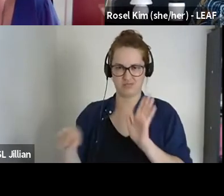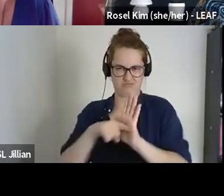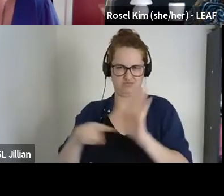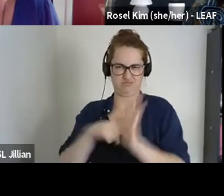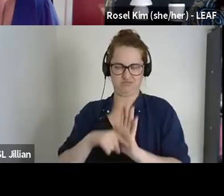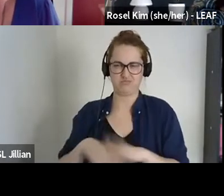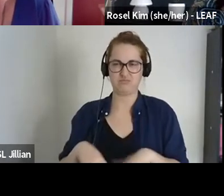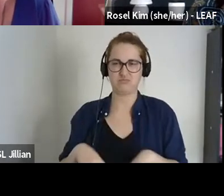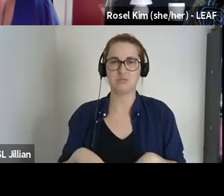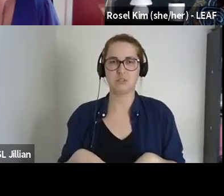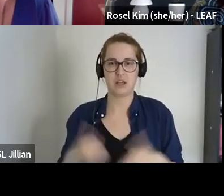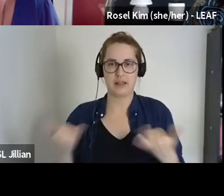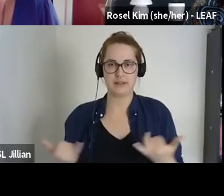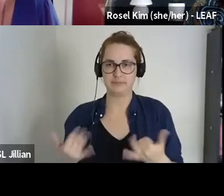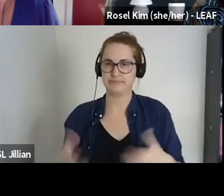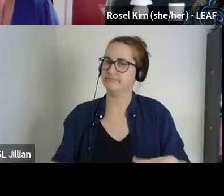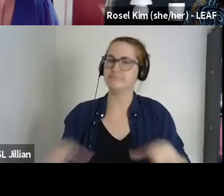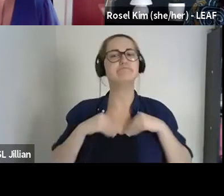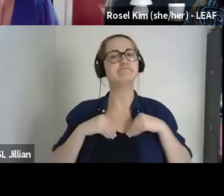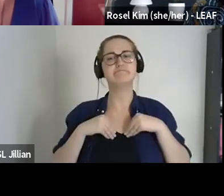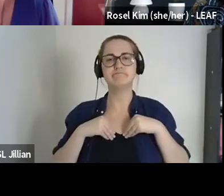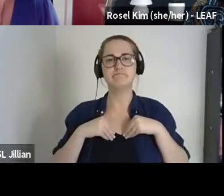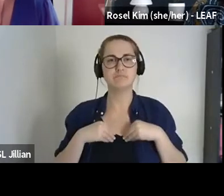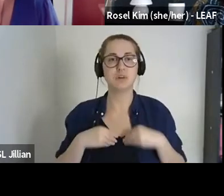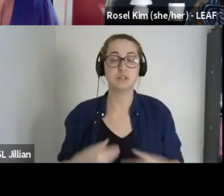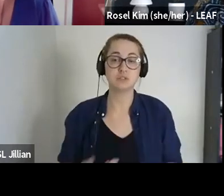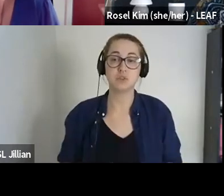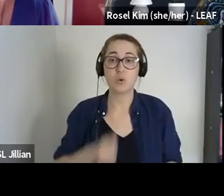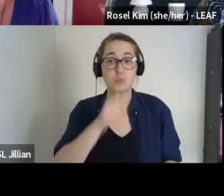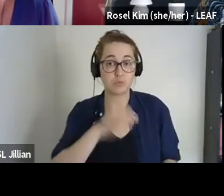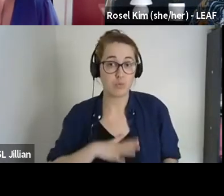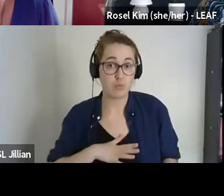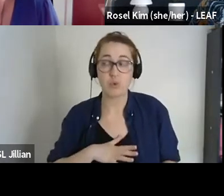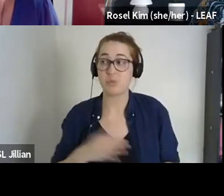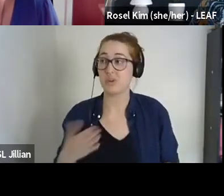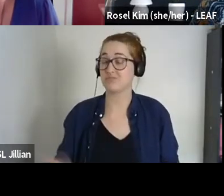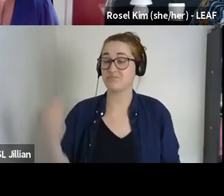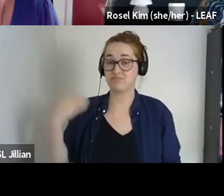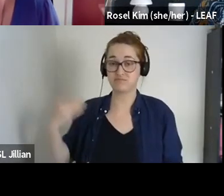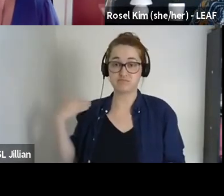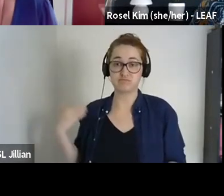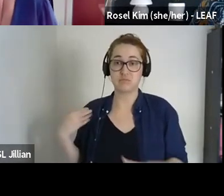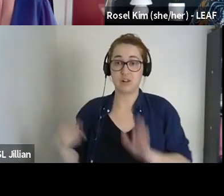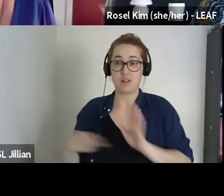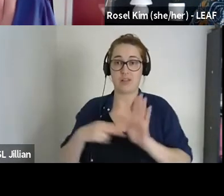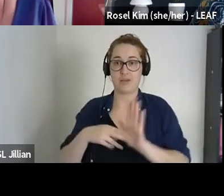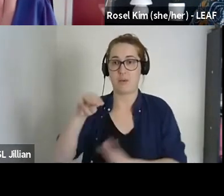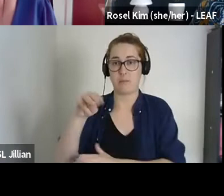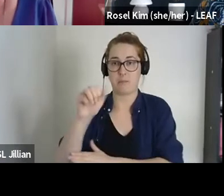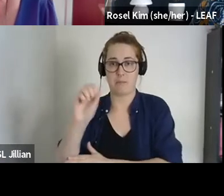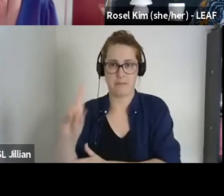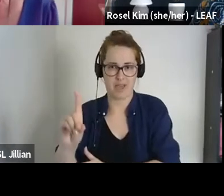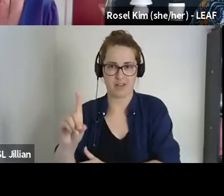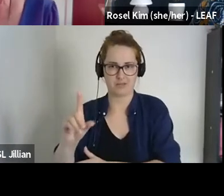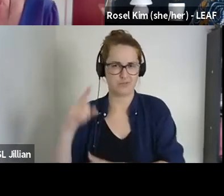women with, historically women have, I think, been labeled as mad or crazy in a lot of contexts, but that term mad has